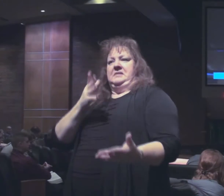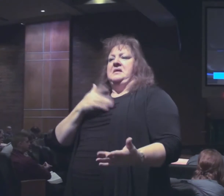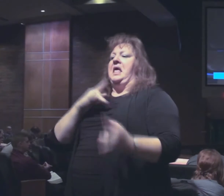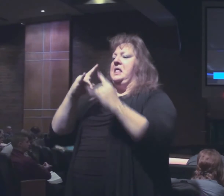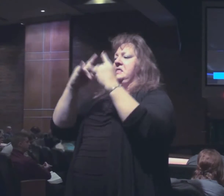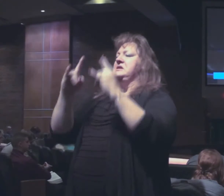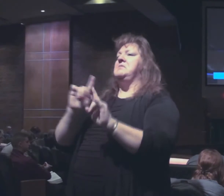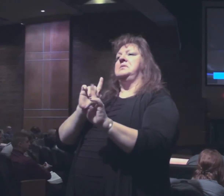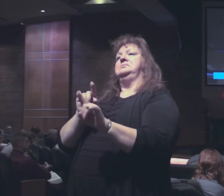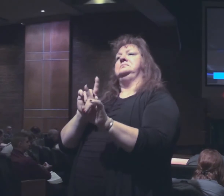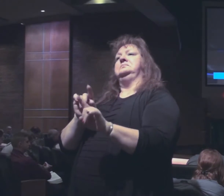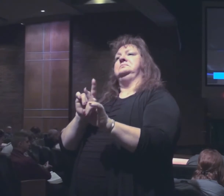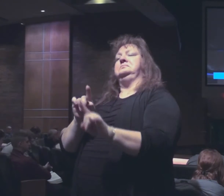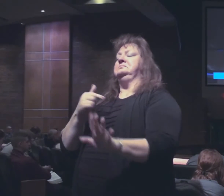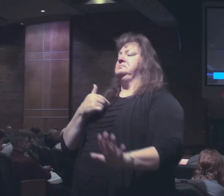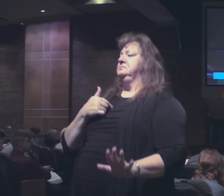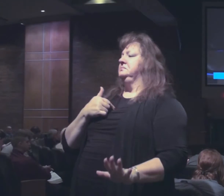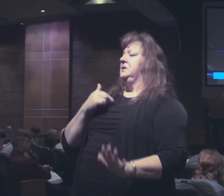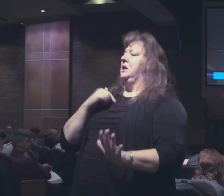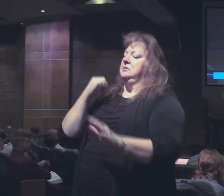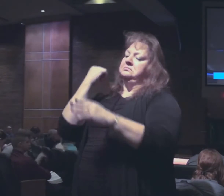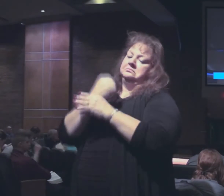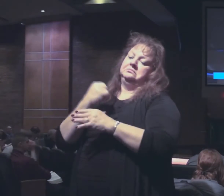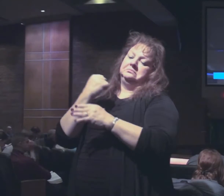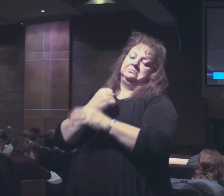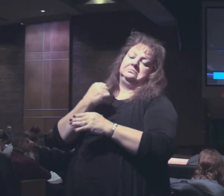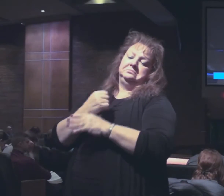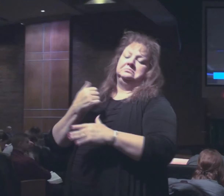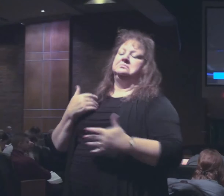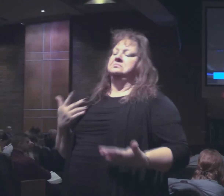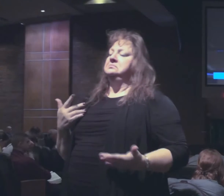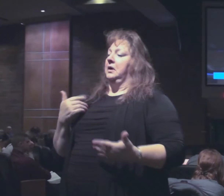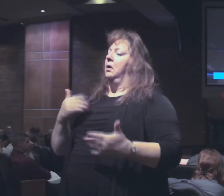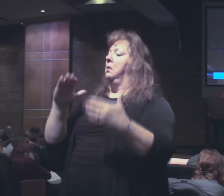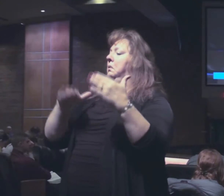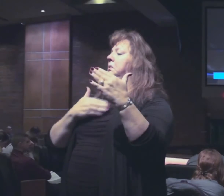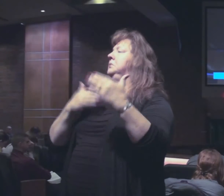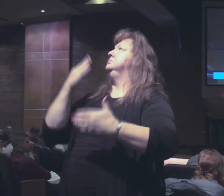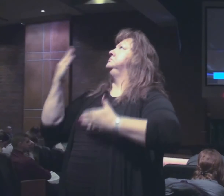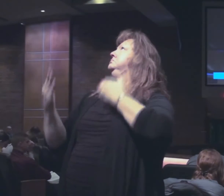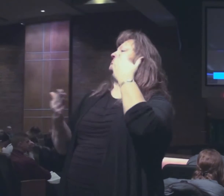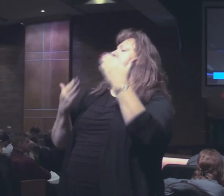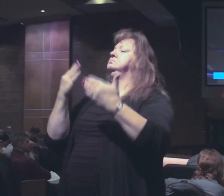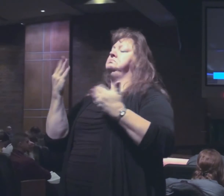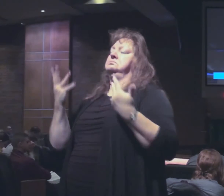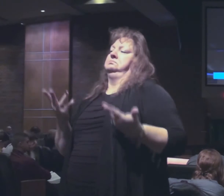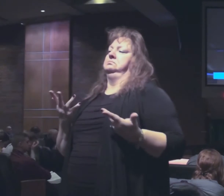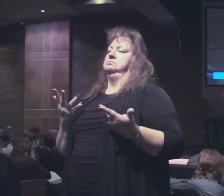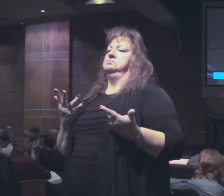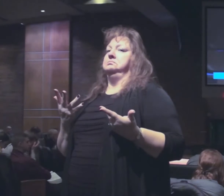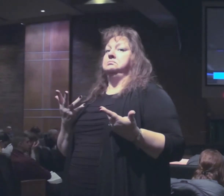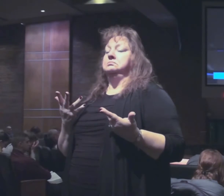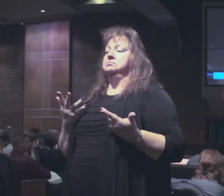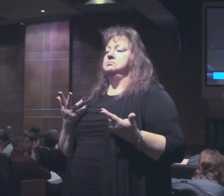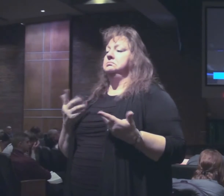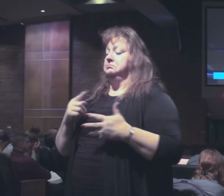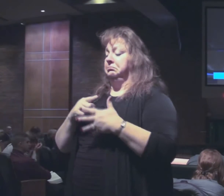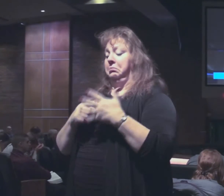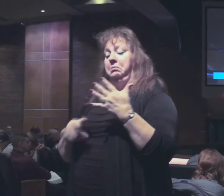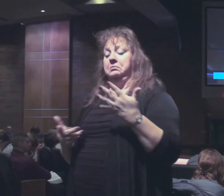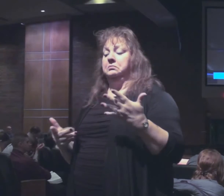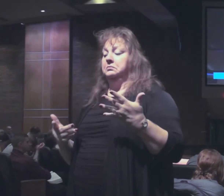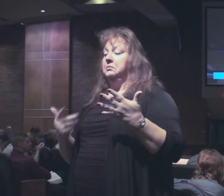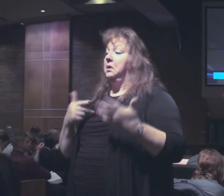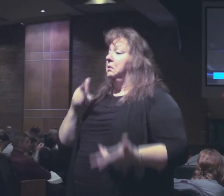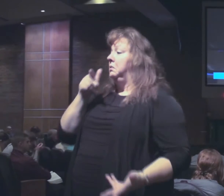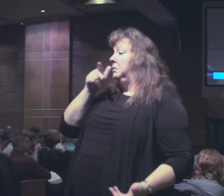the tabernacle or the temple, we offer sacrifices, we sing the songs led by the musicians,